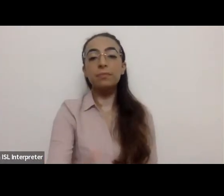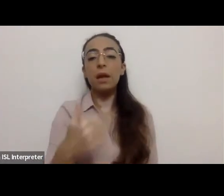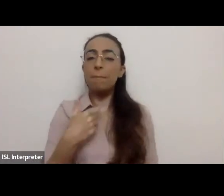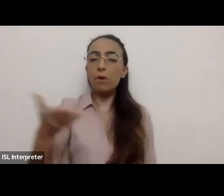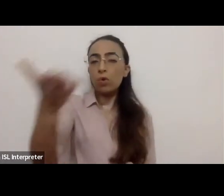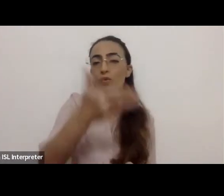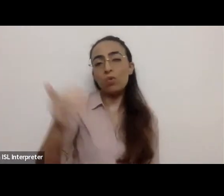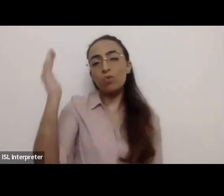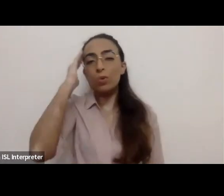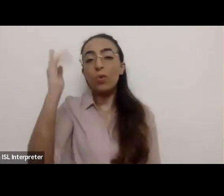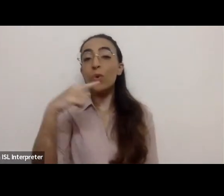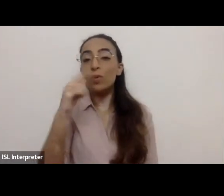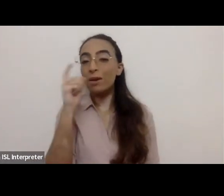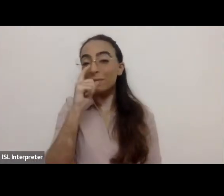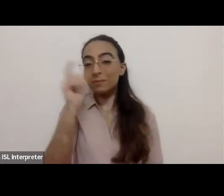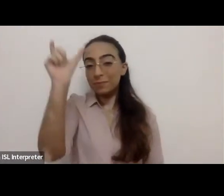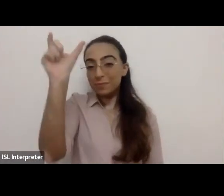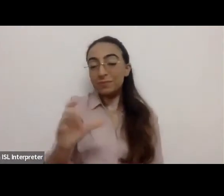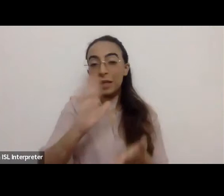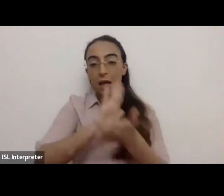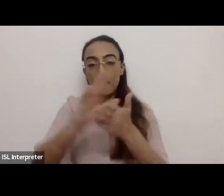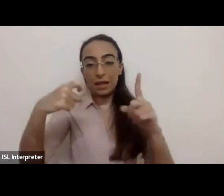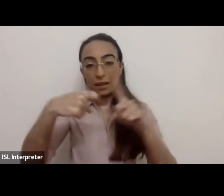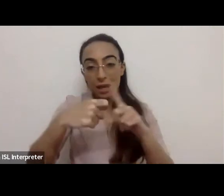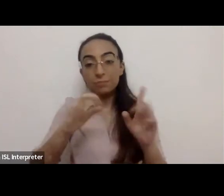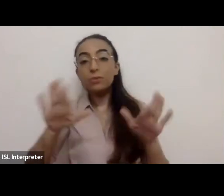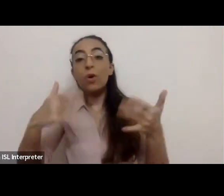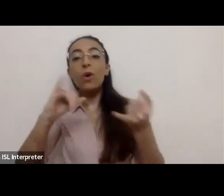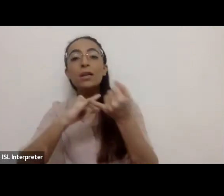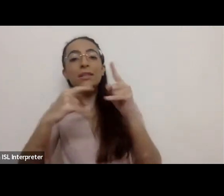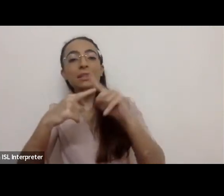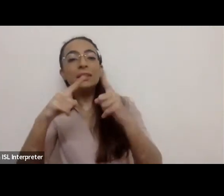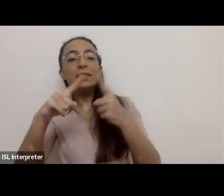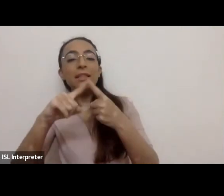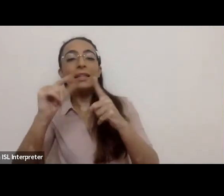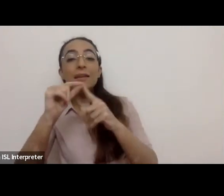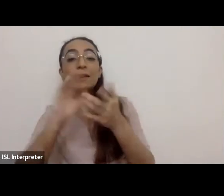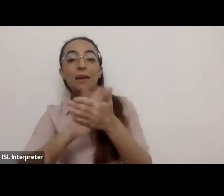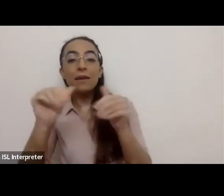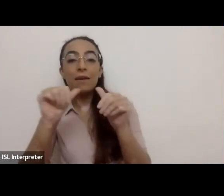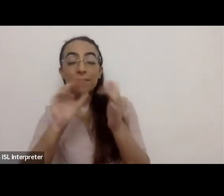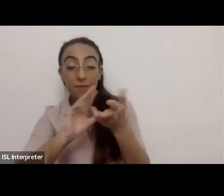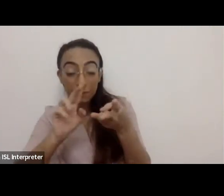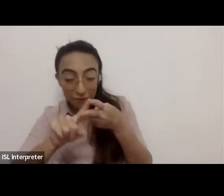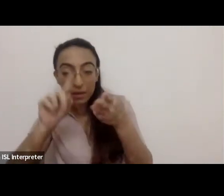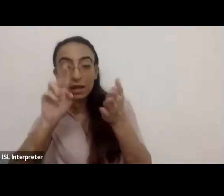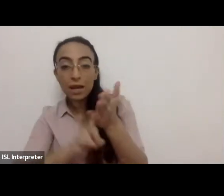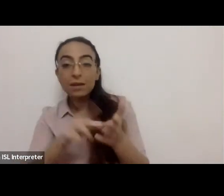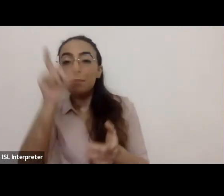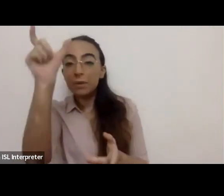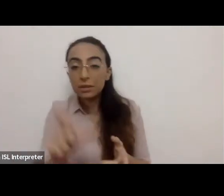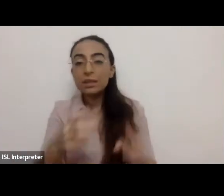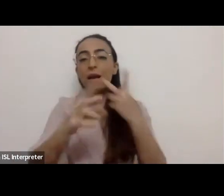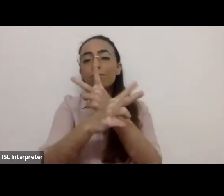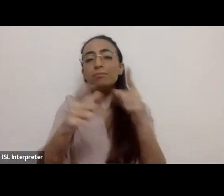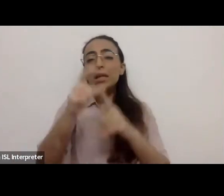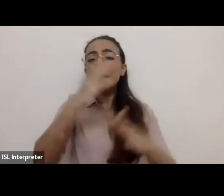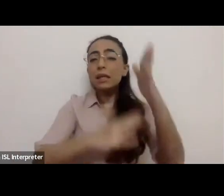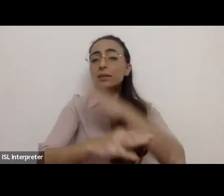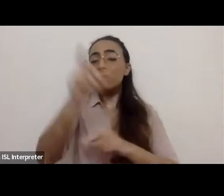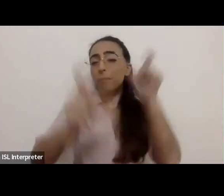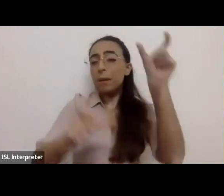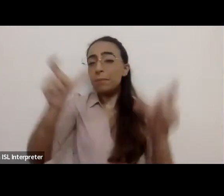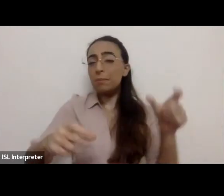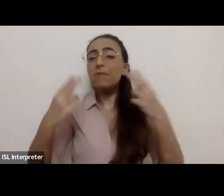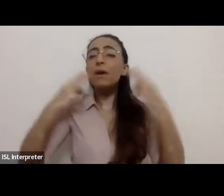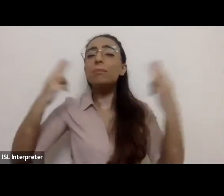of Helen Keller, Stephen Hawking, Nicholas James, Ravindra Jain, and so on. But we